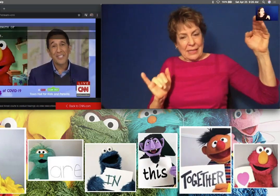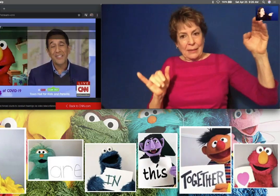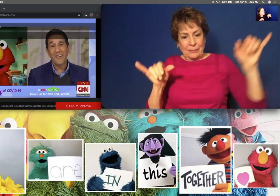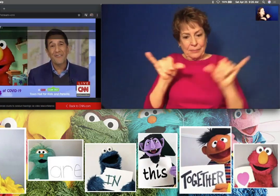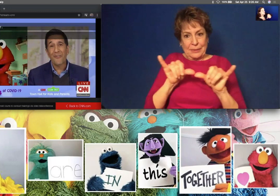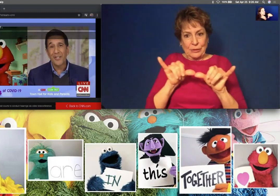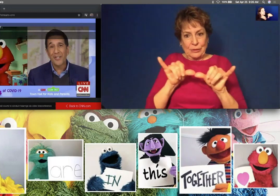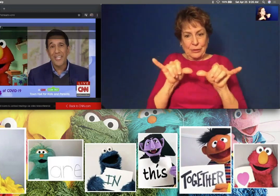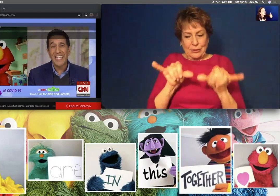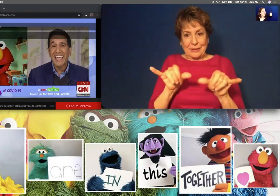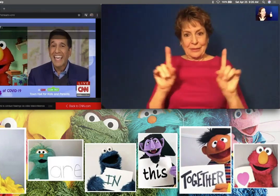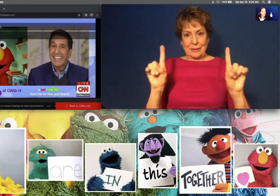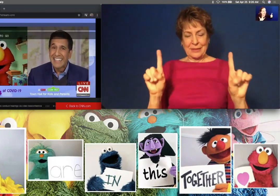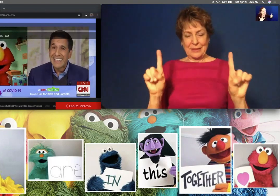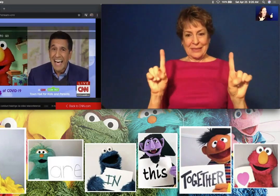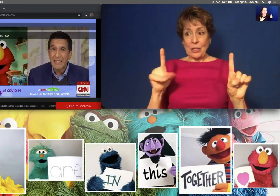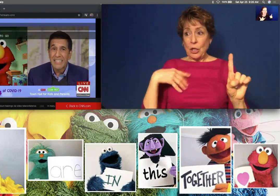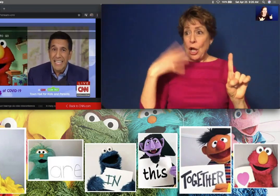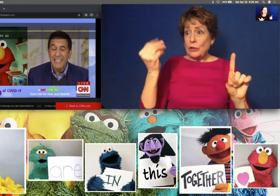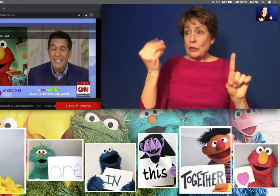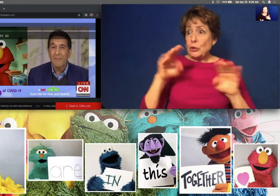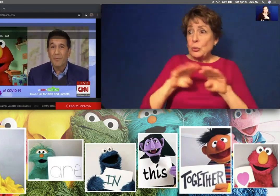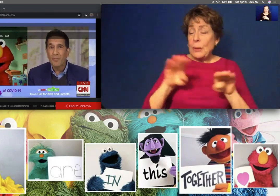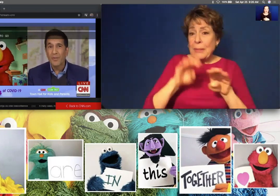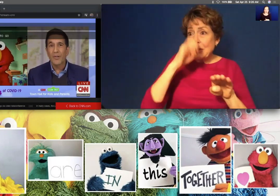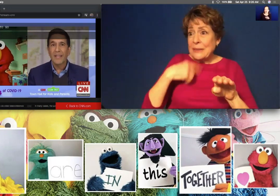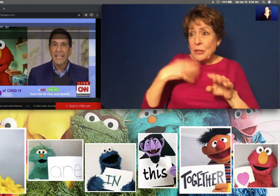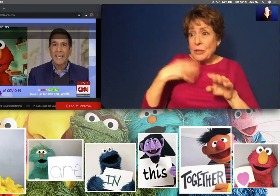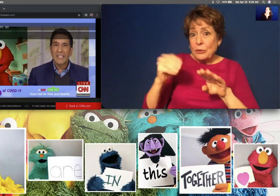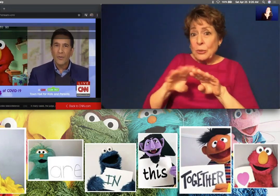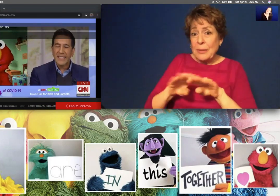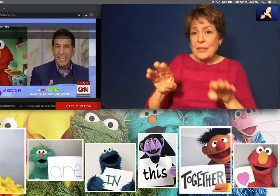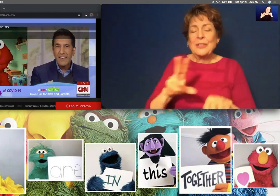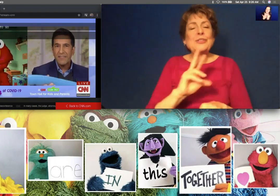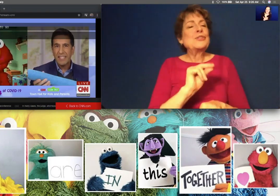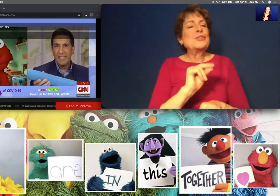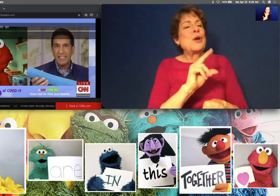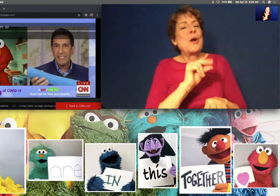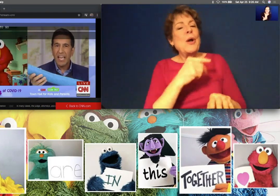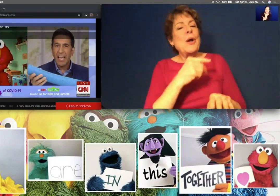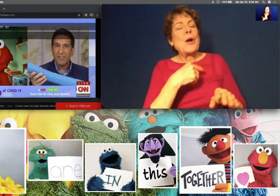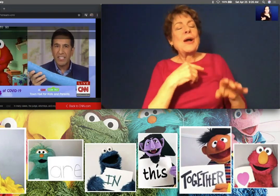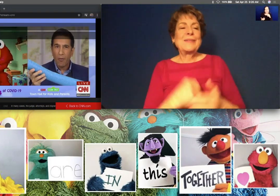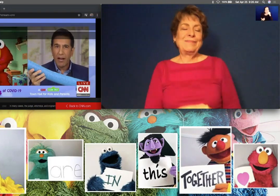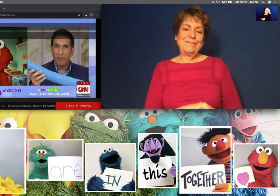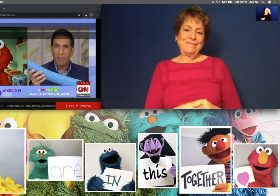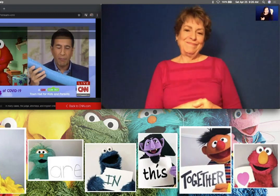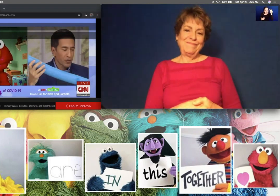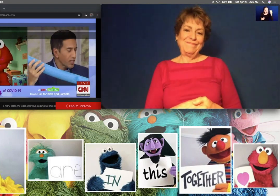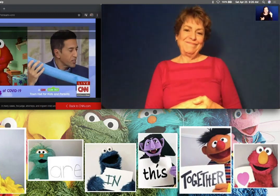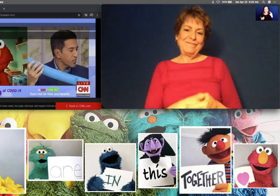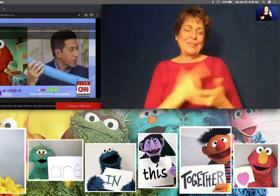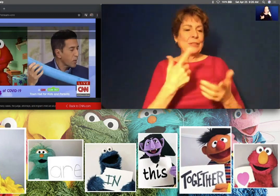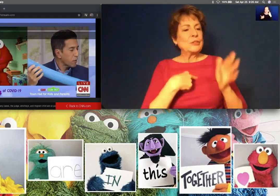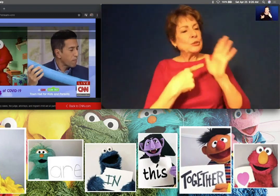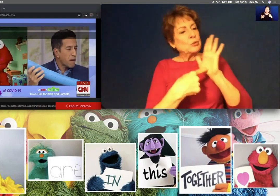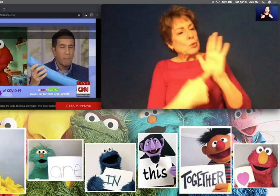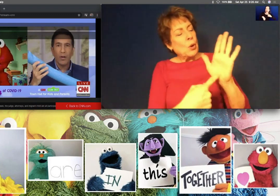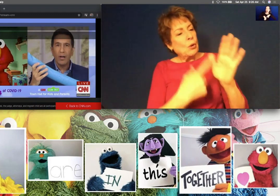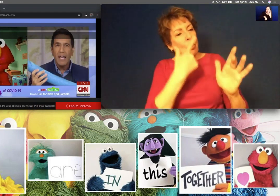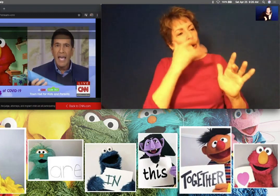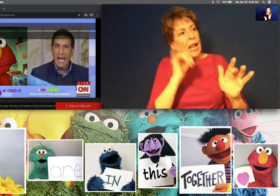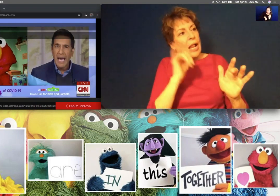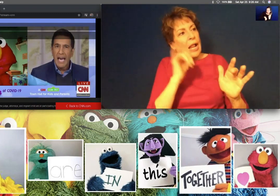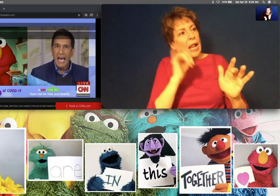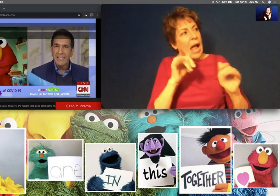I wish. No, unfortunately not. But the length of the pool noodle is sort of the safe distance you have to stay away from people. So this is a good way to